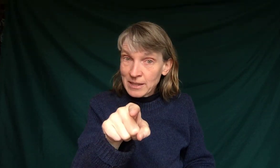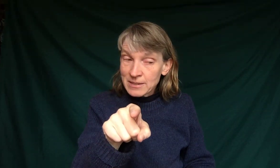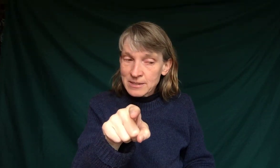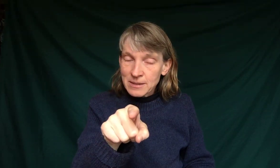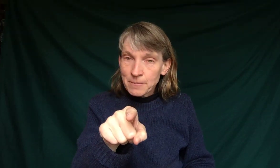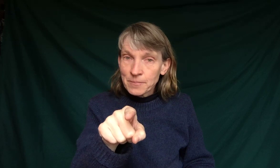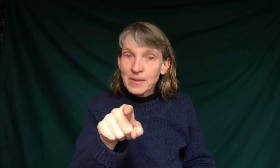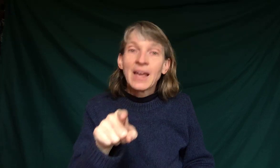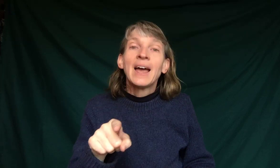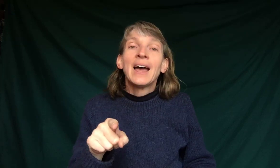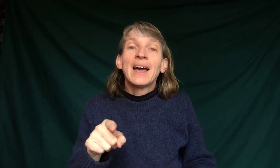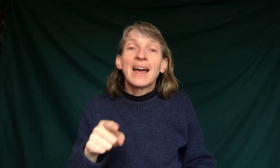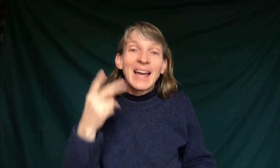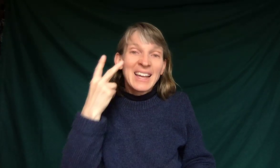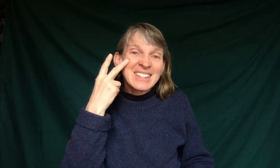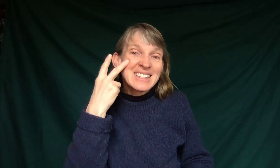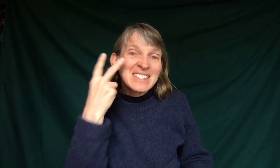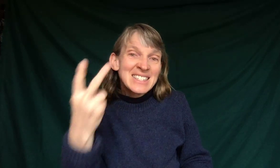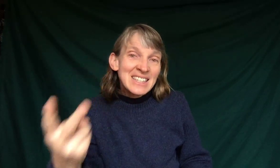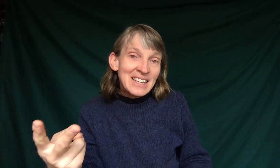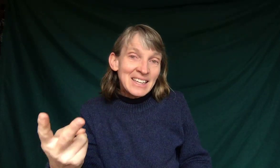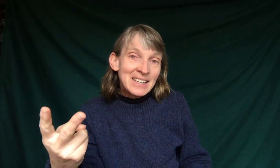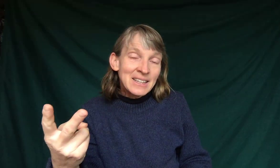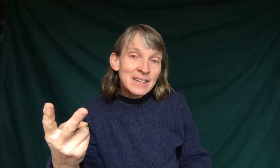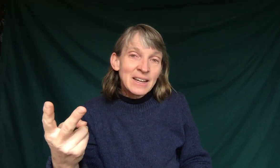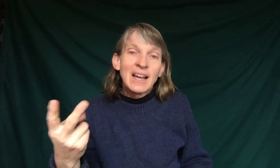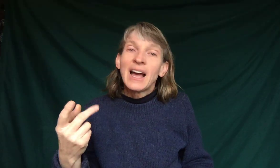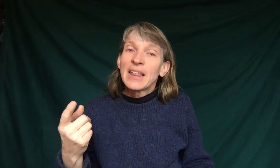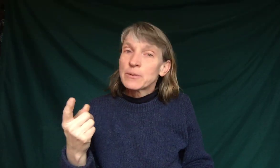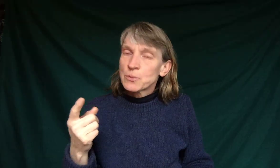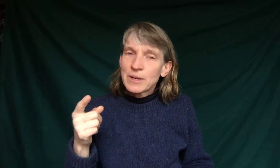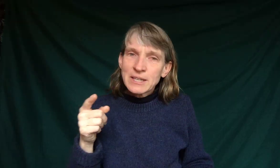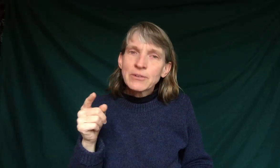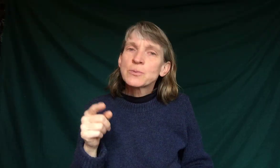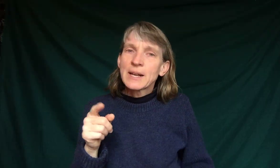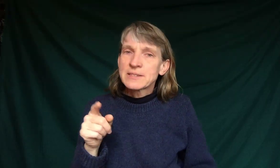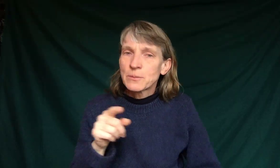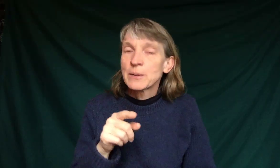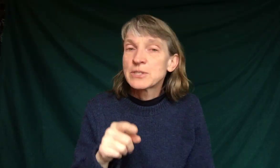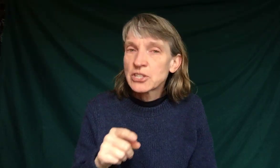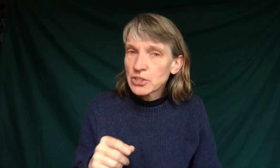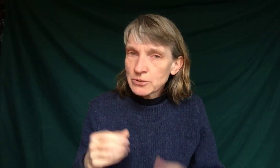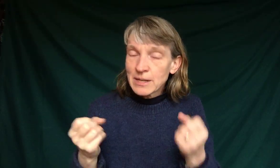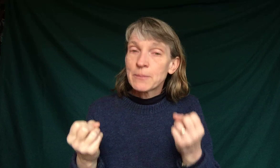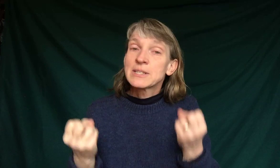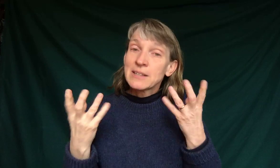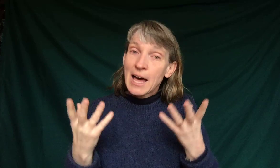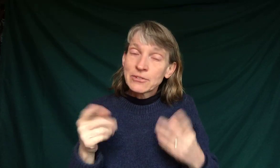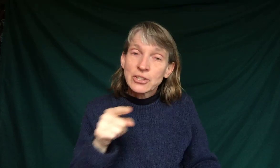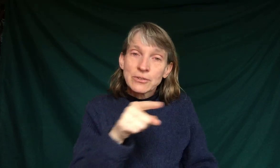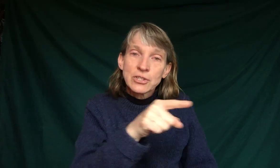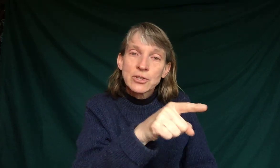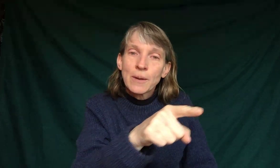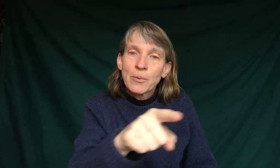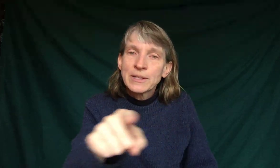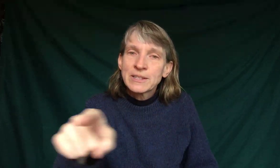is and see. There was one difference when it was the children. It was a lot of children, so I pointed